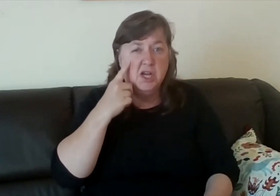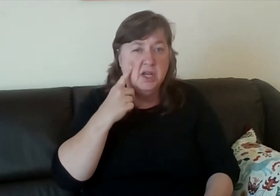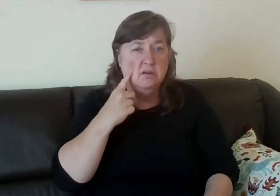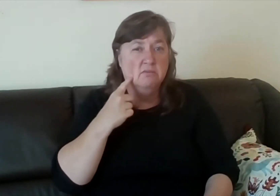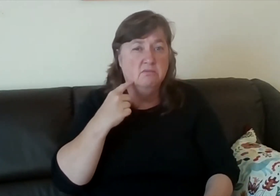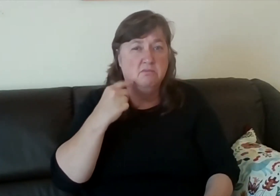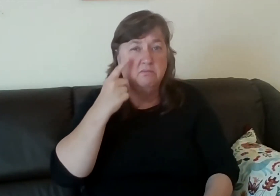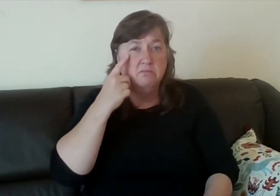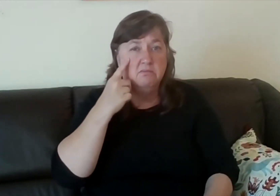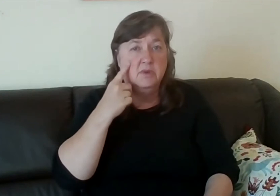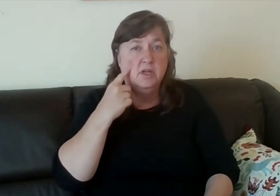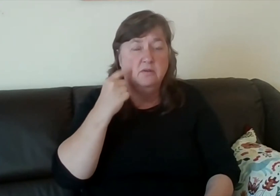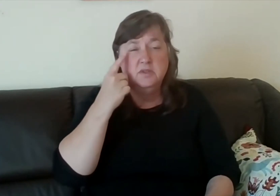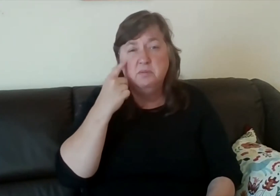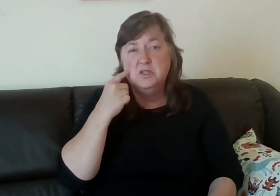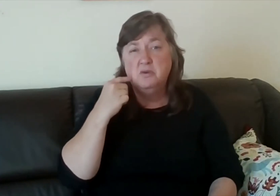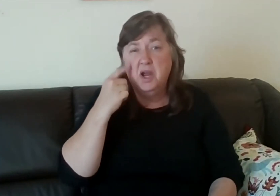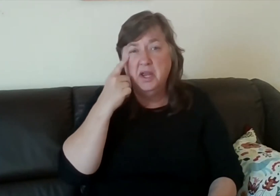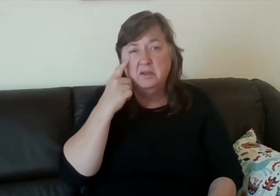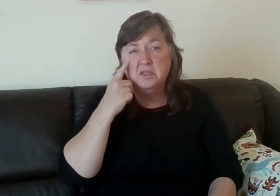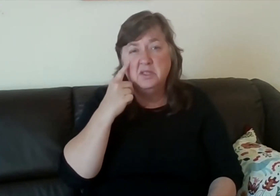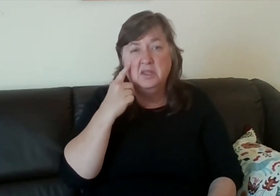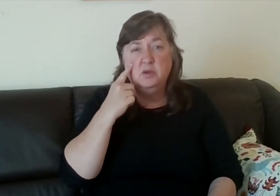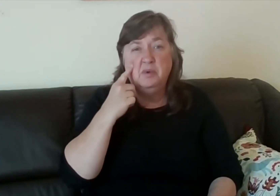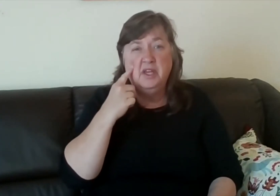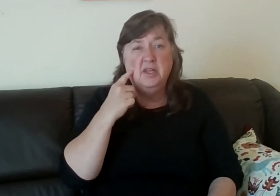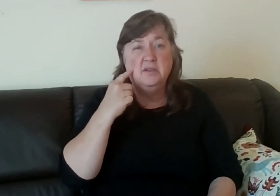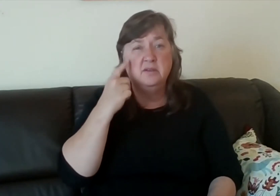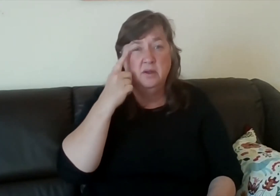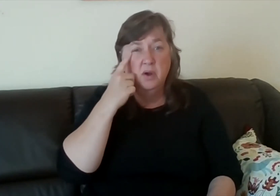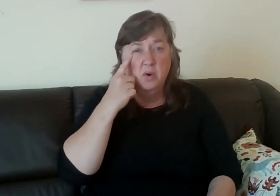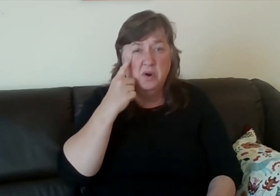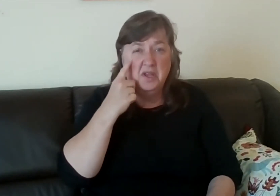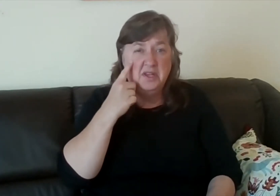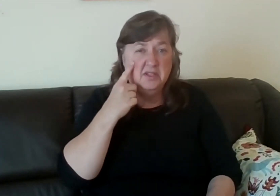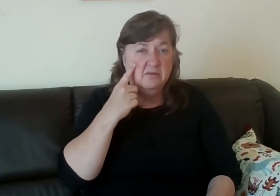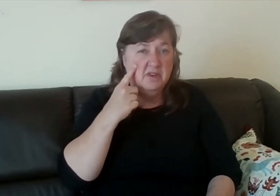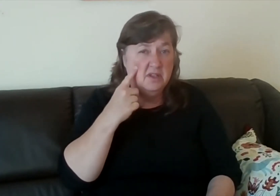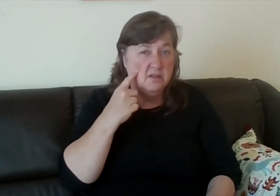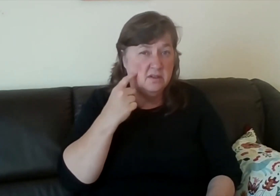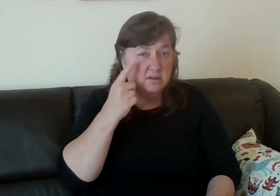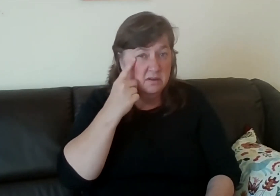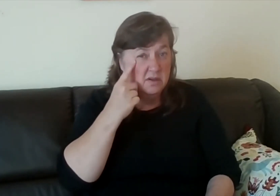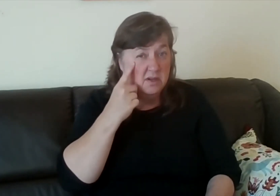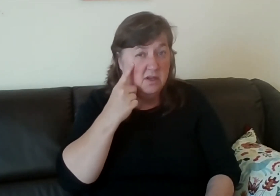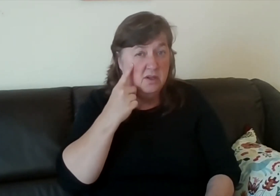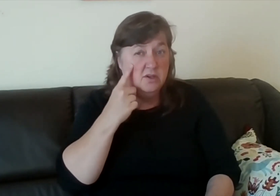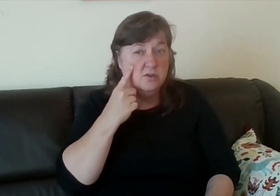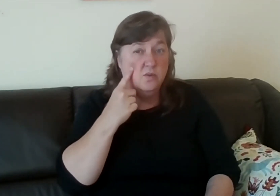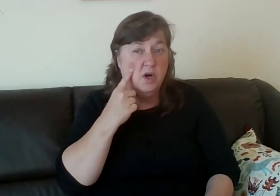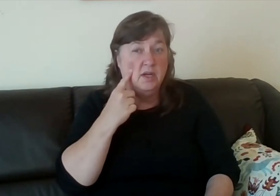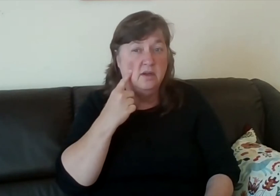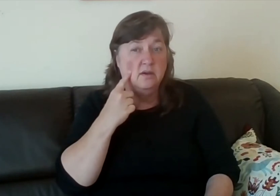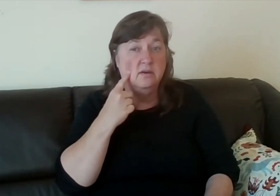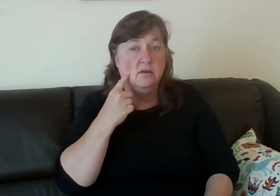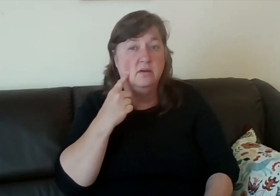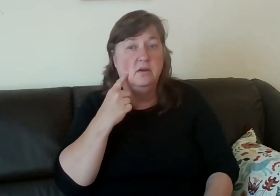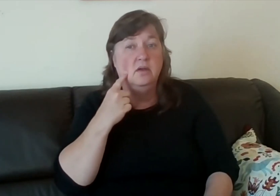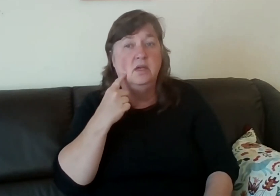cry. Somebody's crying just a little bit or a hint of it, you could use 1. If